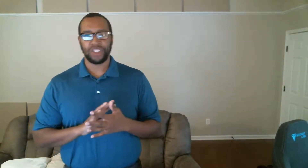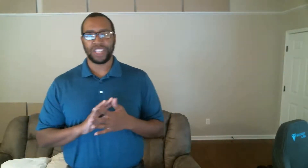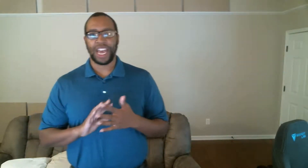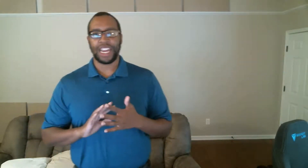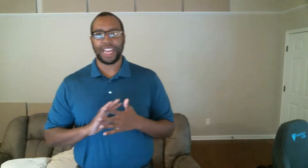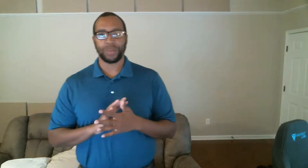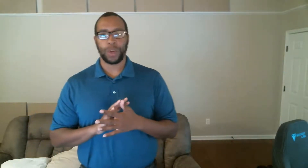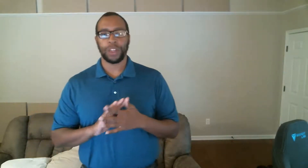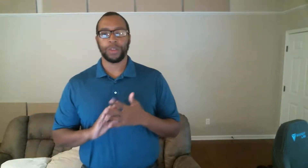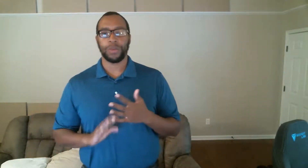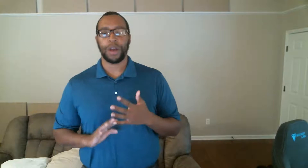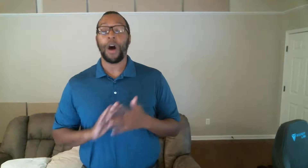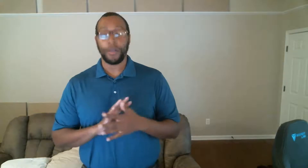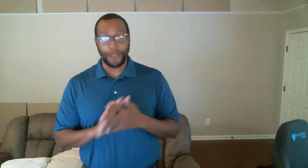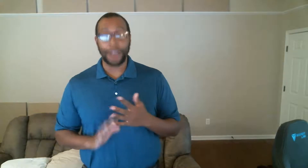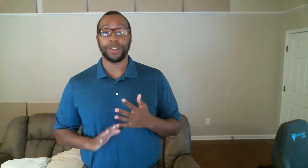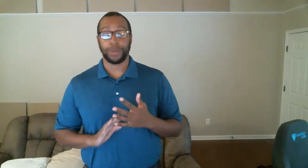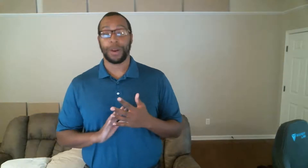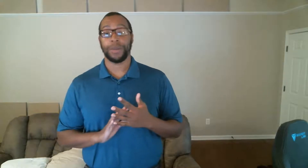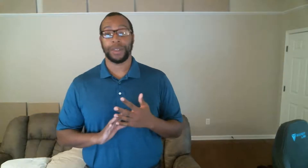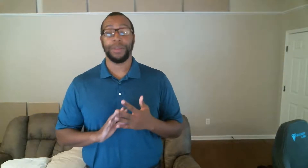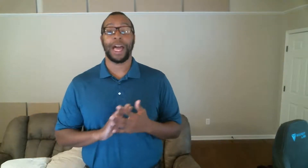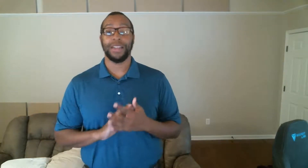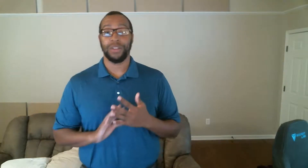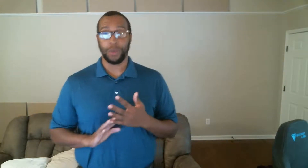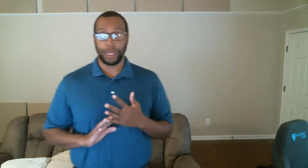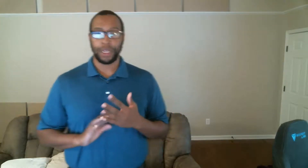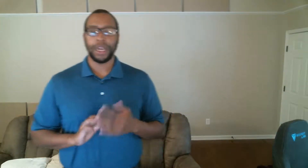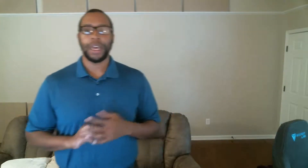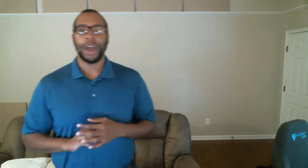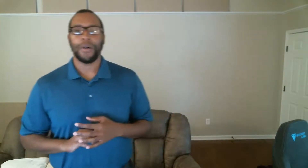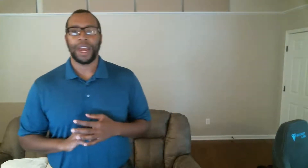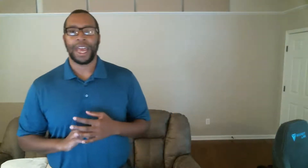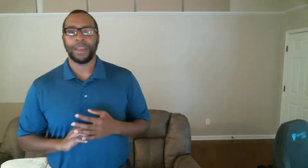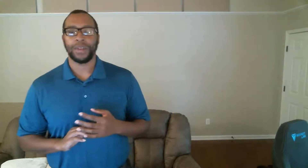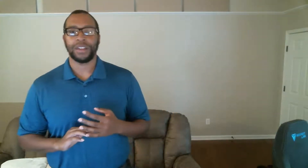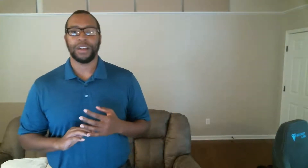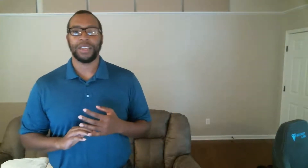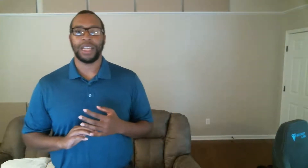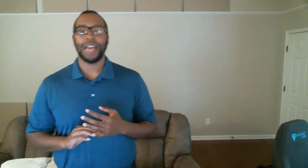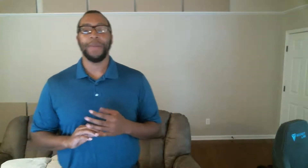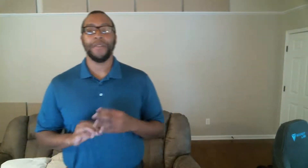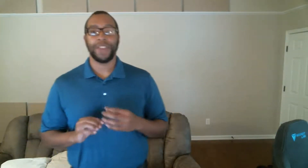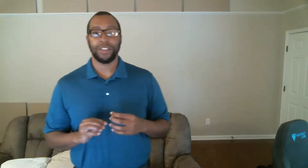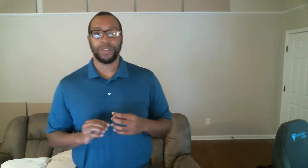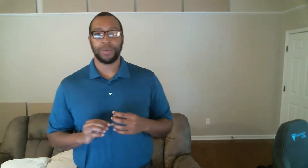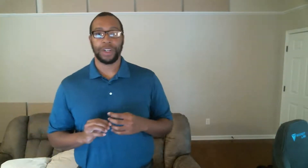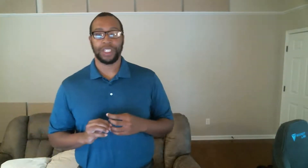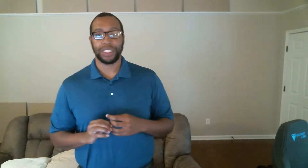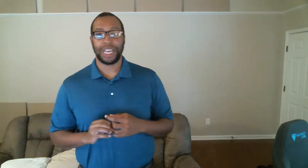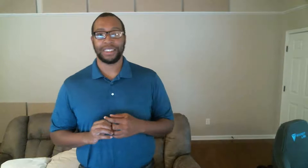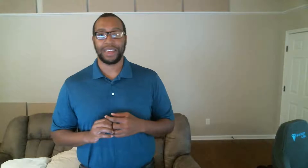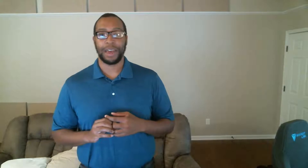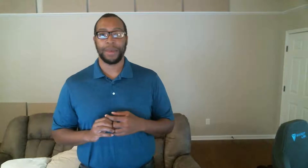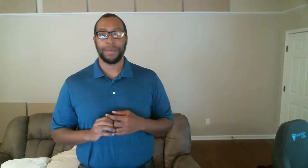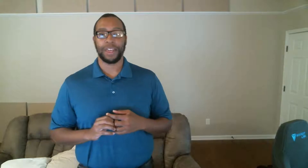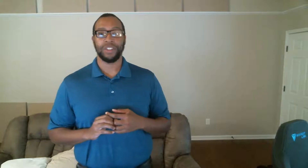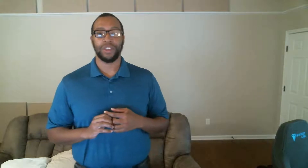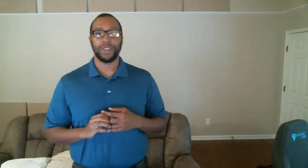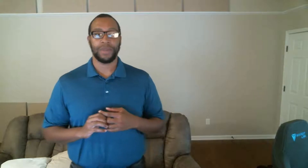sign has one of those, all 5 of those parameters applied to it. All right. And then we talked a lot about facial expressions last time and making sure you convey